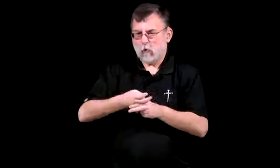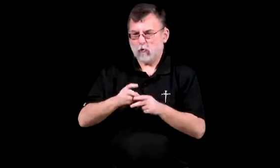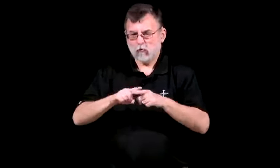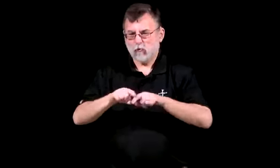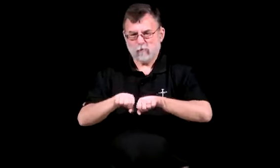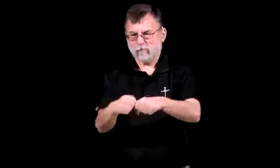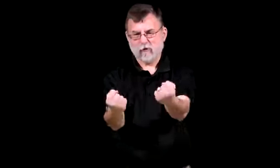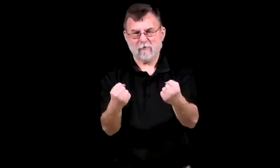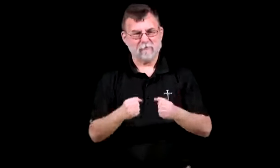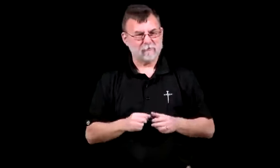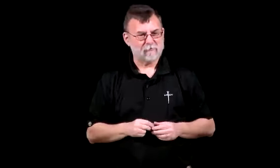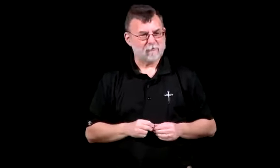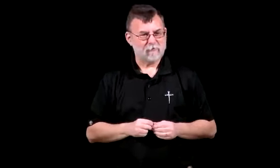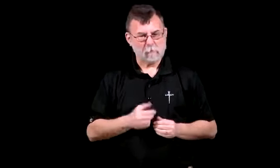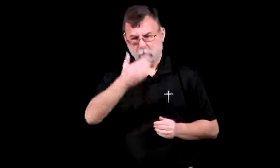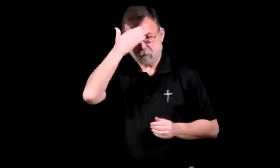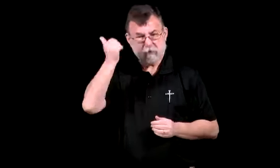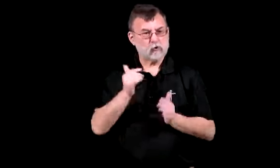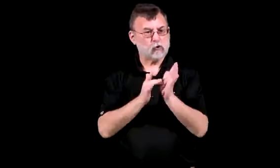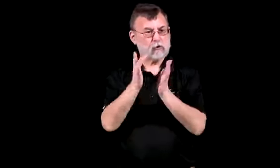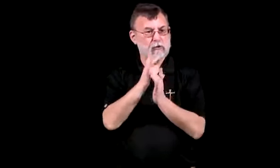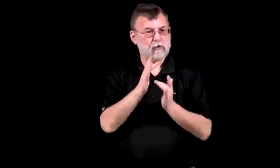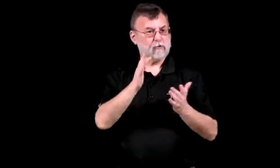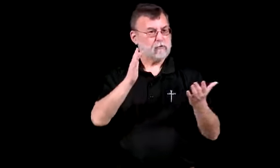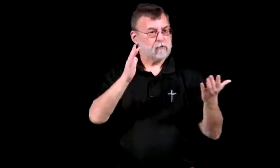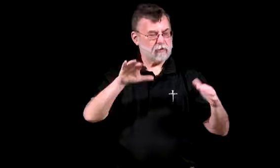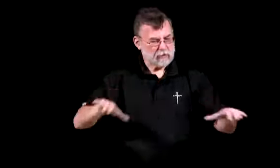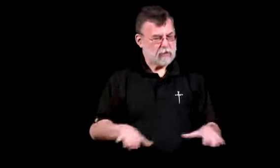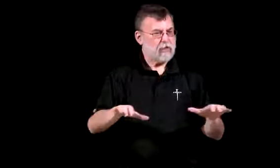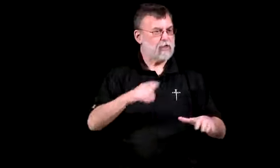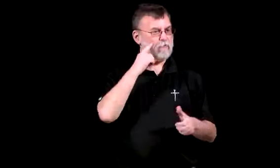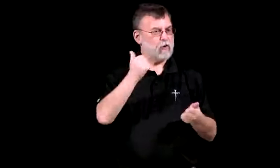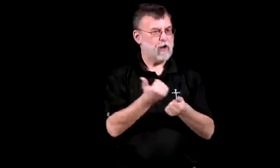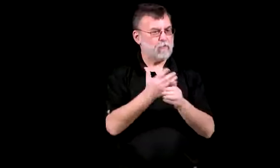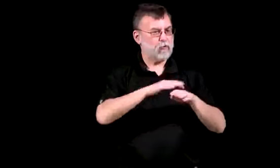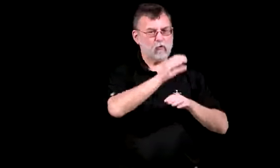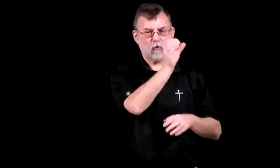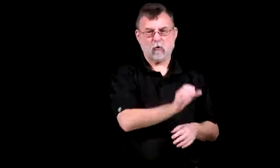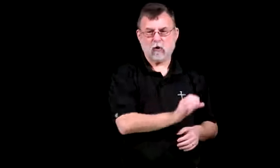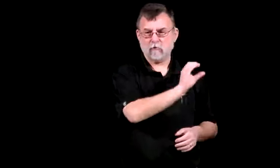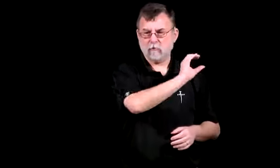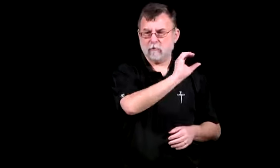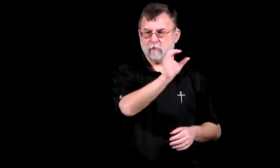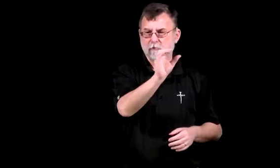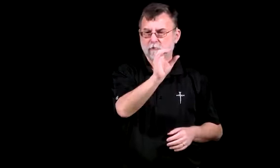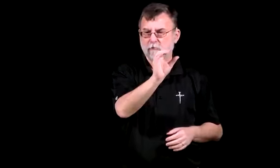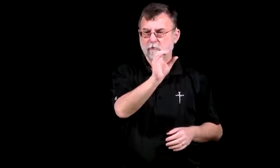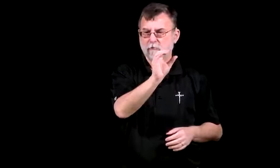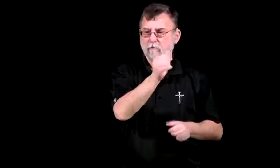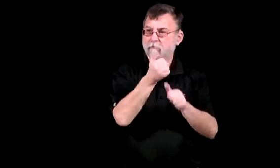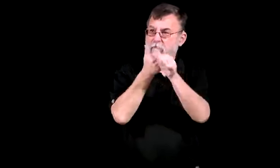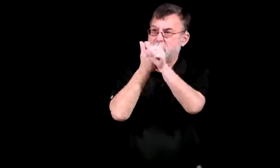from God. That relationship is too hard to break because Jesus did everything on the cross for us.